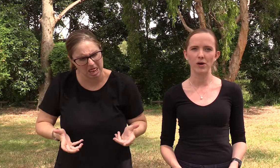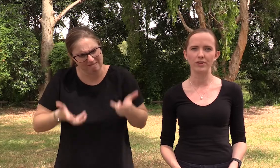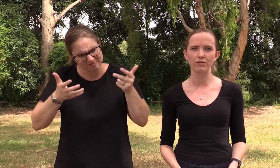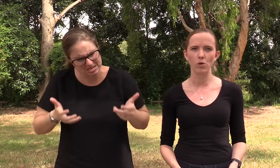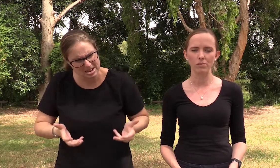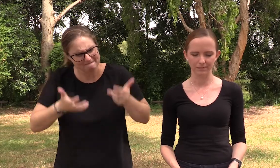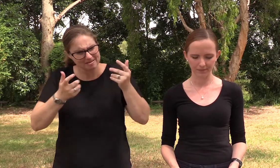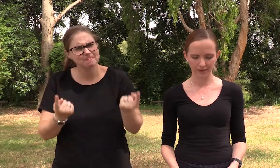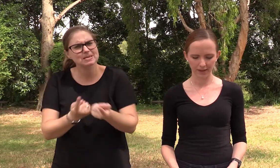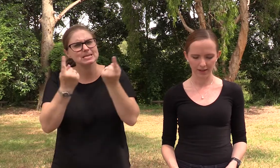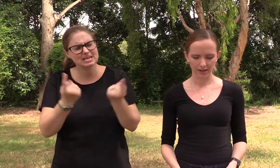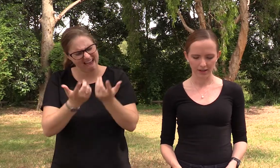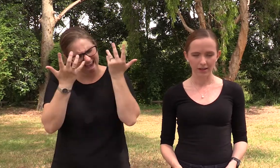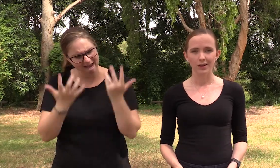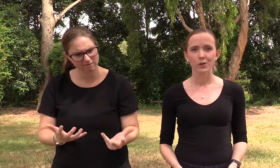on the pelvic floor.